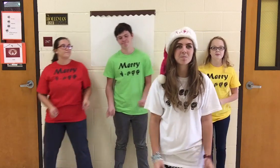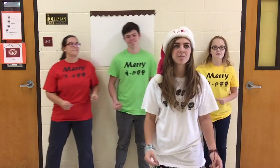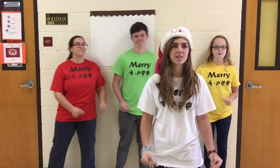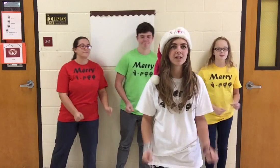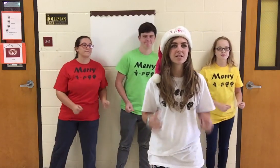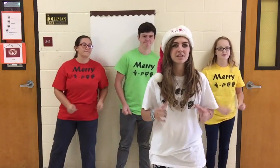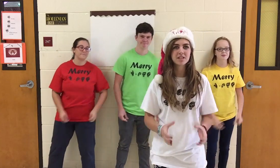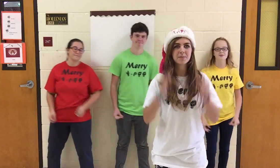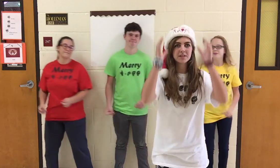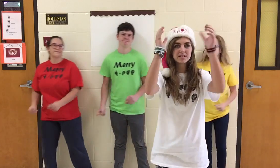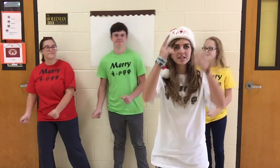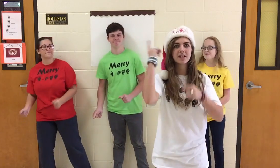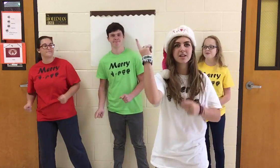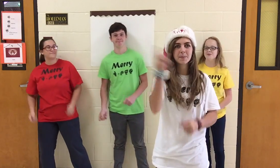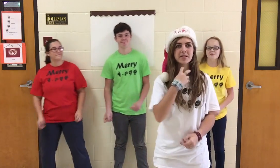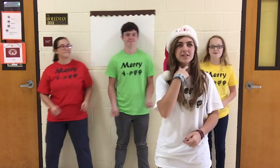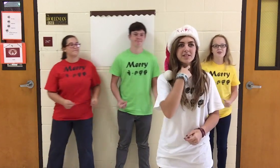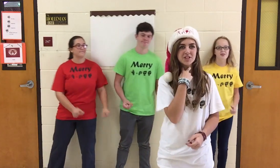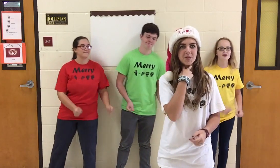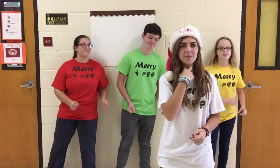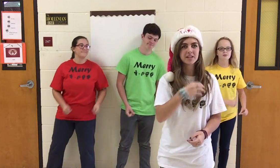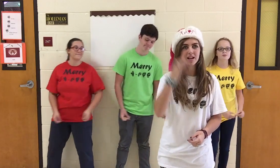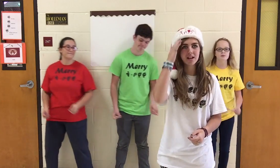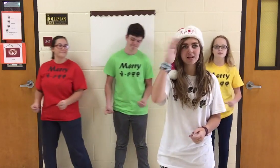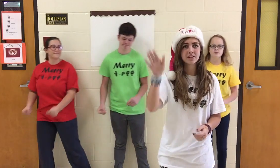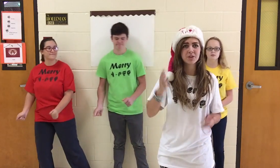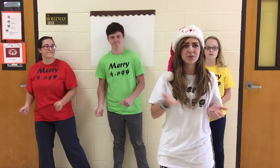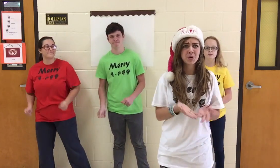There's something stuck up in the chimney, know what it